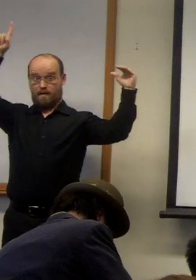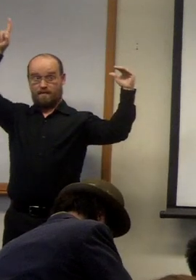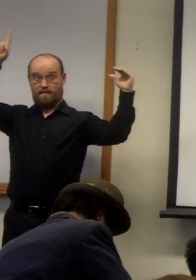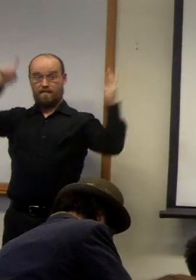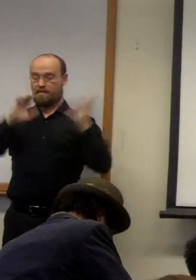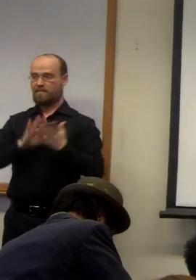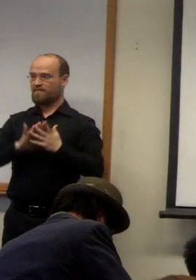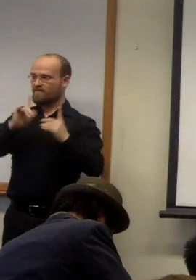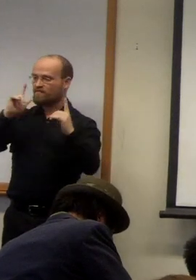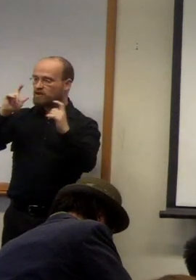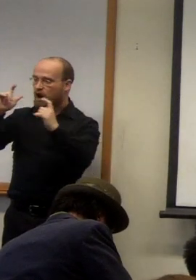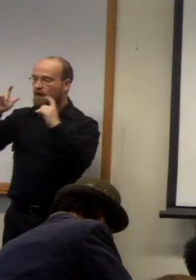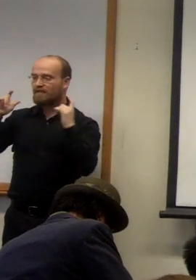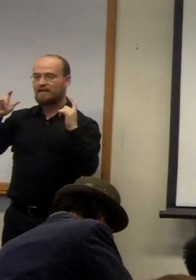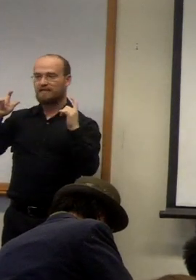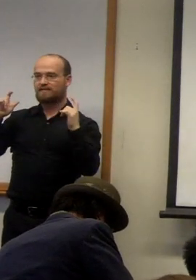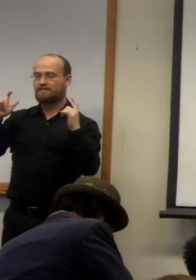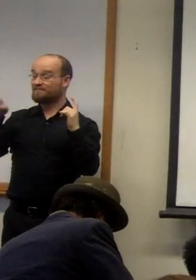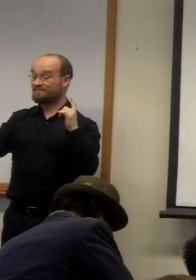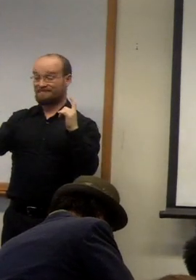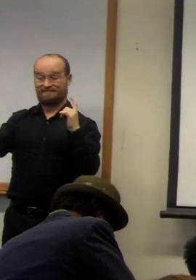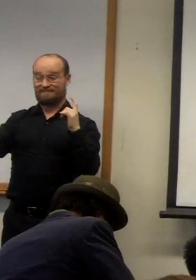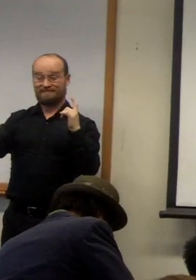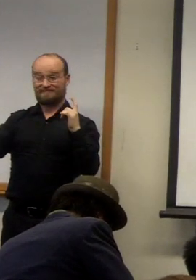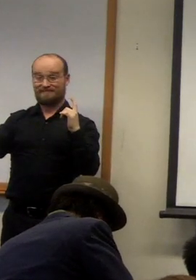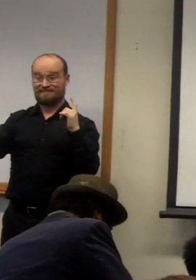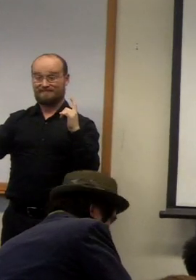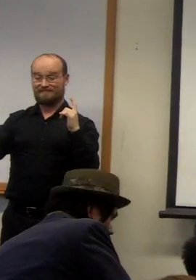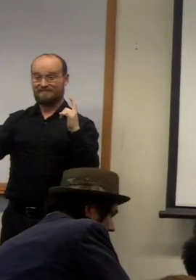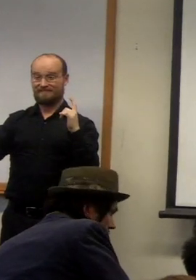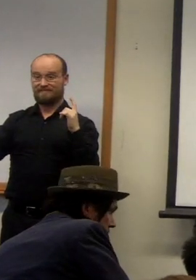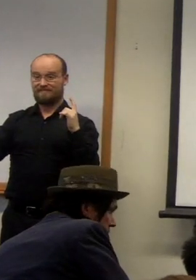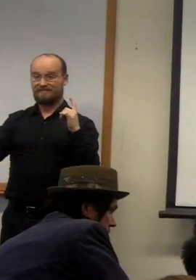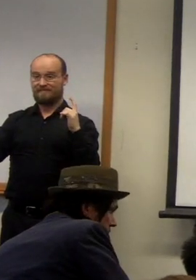arts, photography, advertising, all these things. None of the students taking these courses